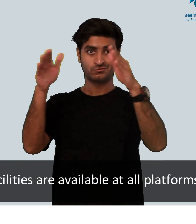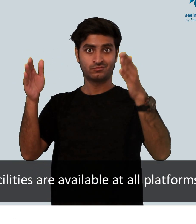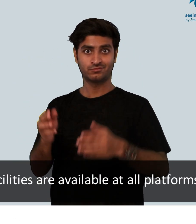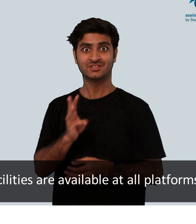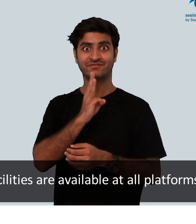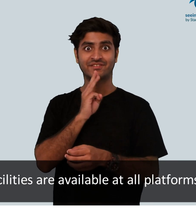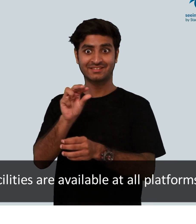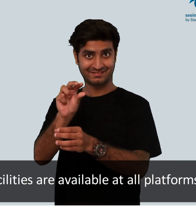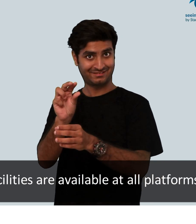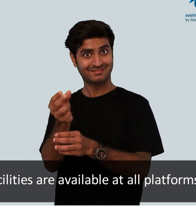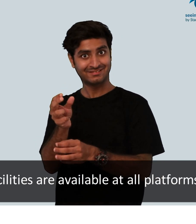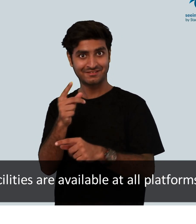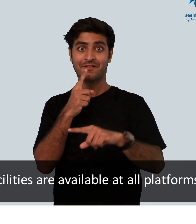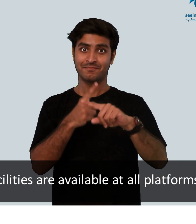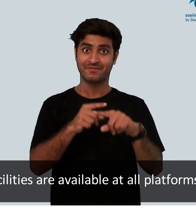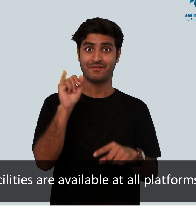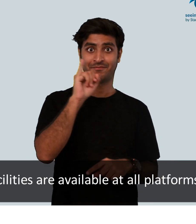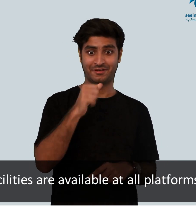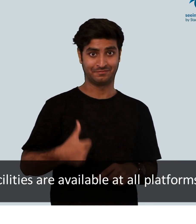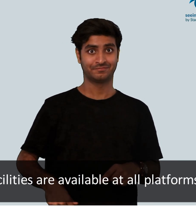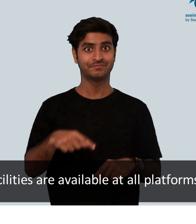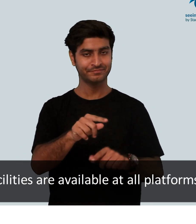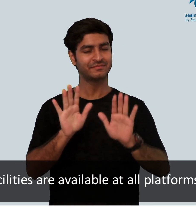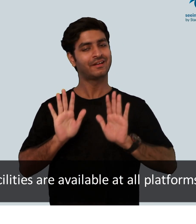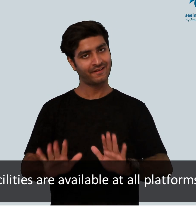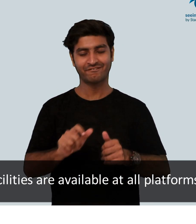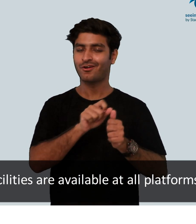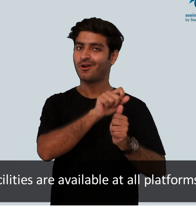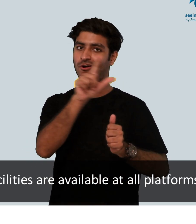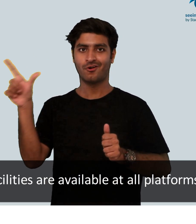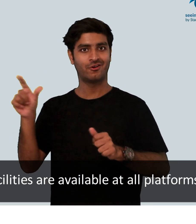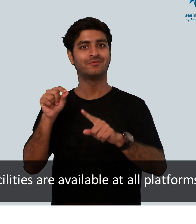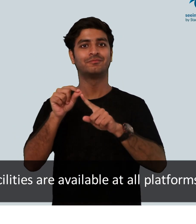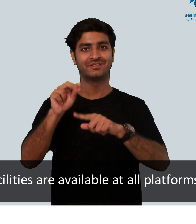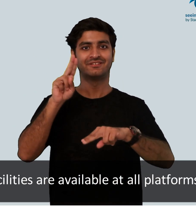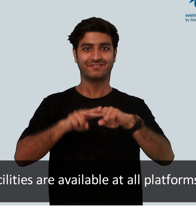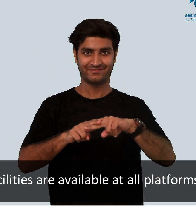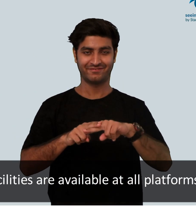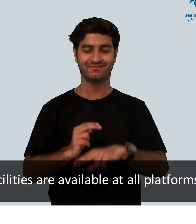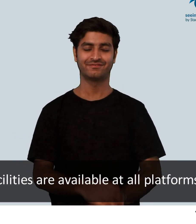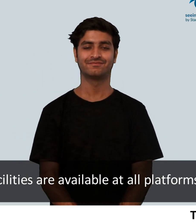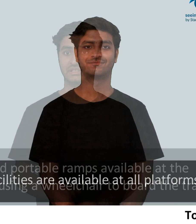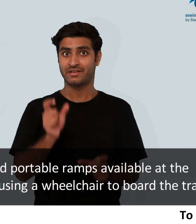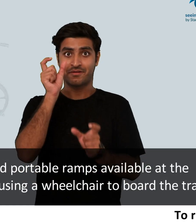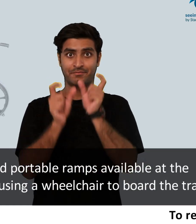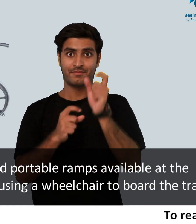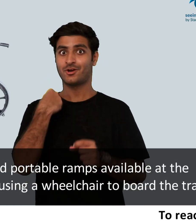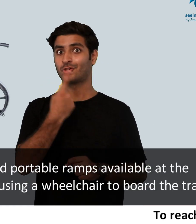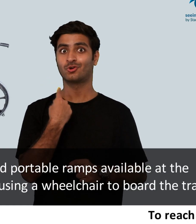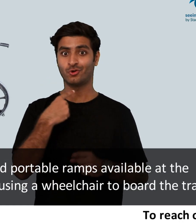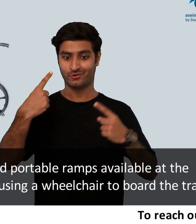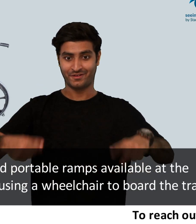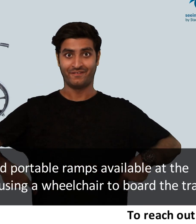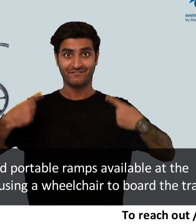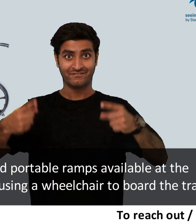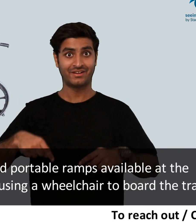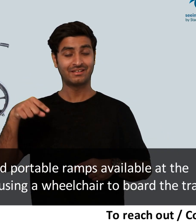Water booths and toilet facilities are available at all platforms. There are wheelchairs and portable